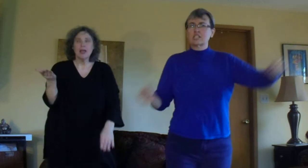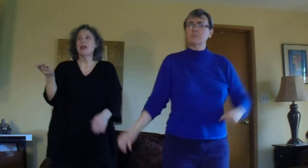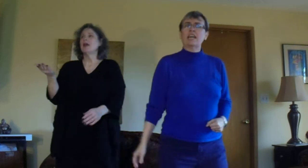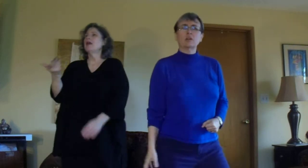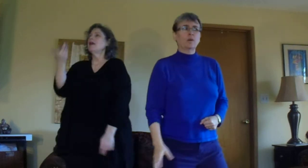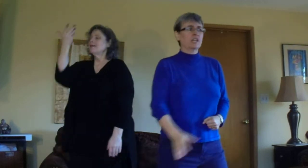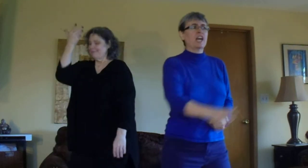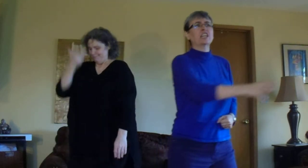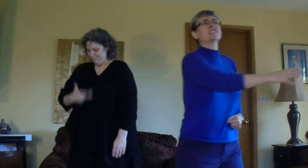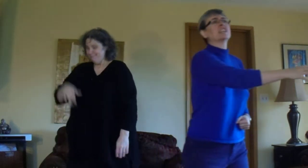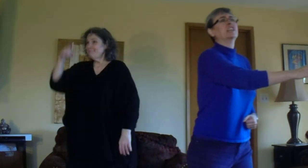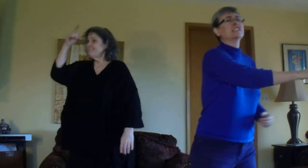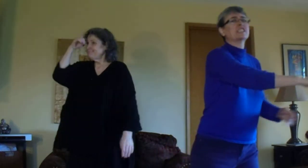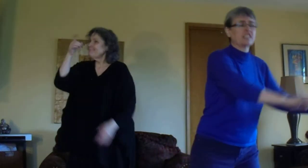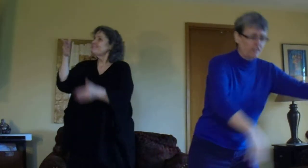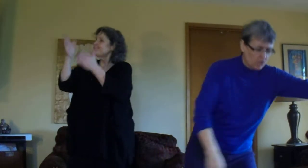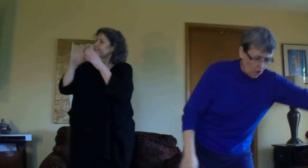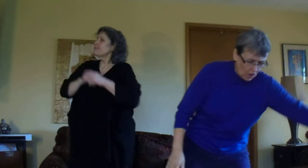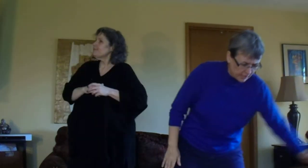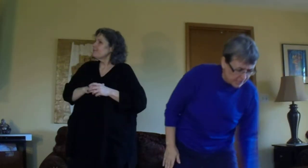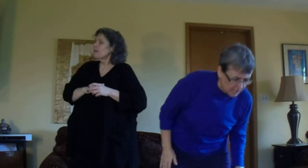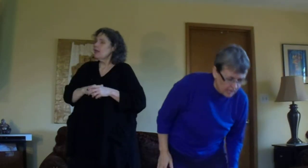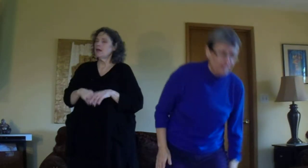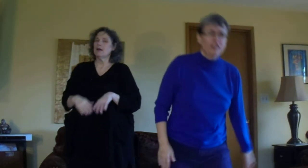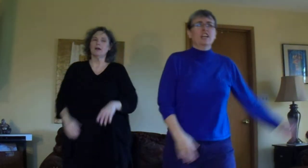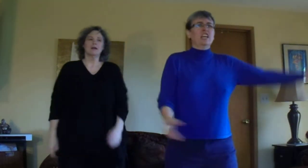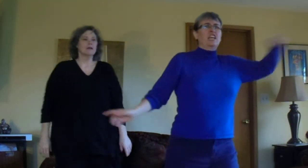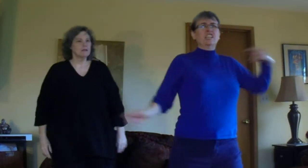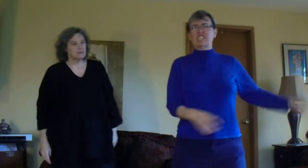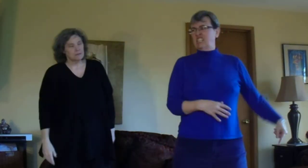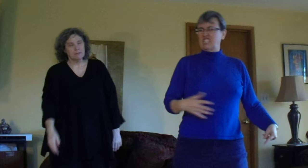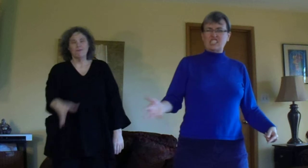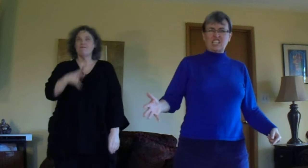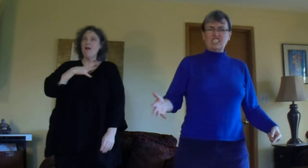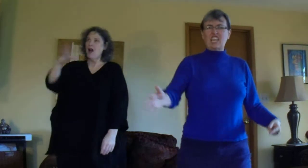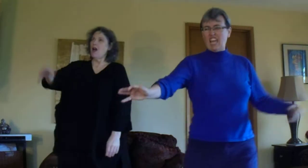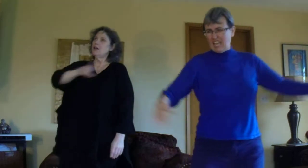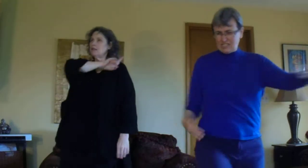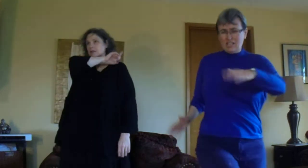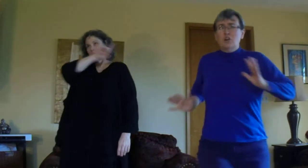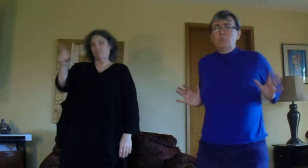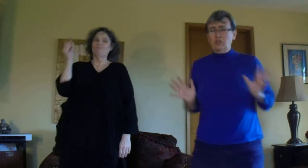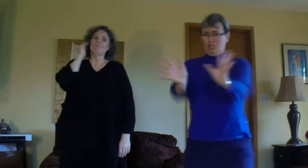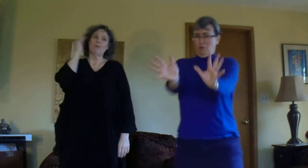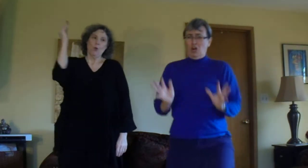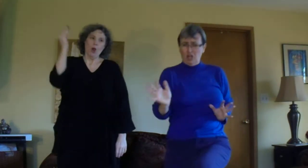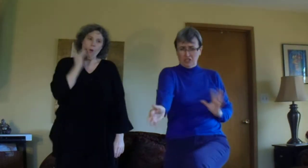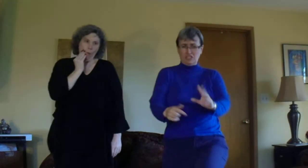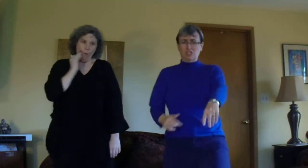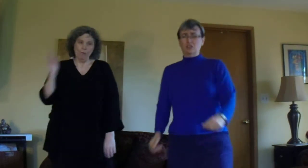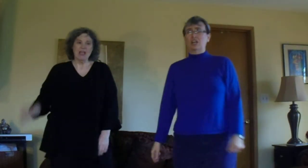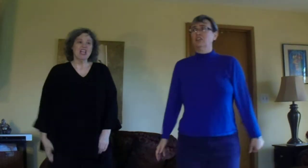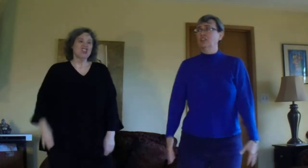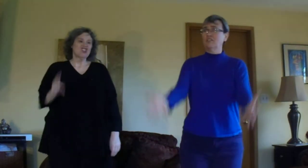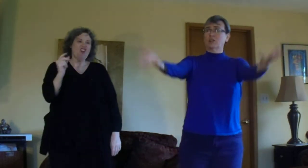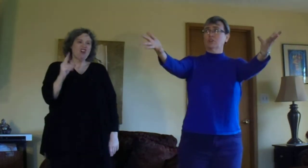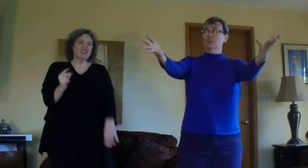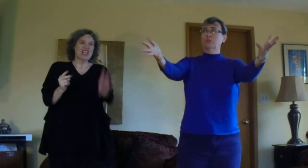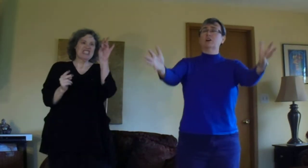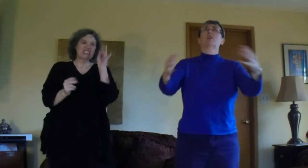the man went and got his 7 dogs, his 6 cats, put them all into the living room. Oh